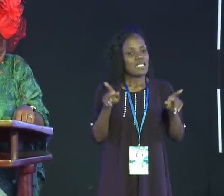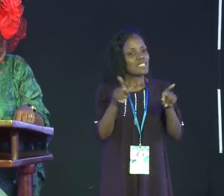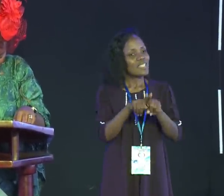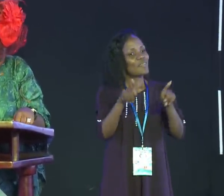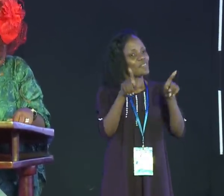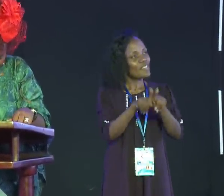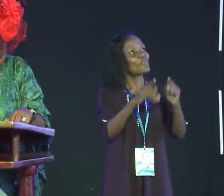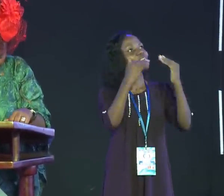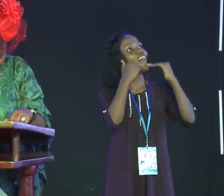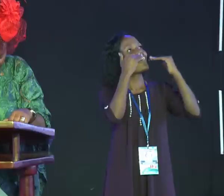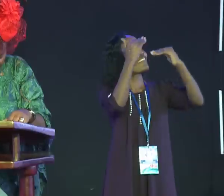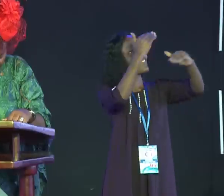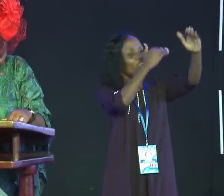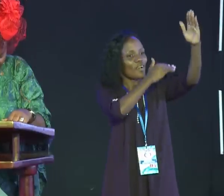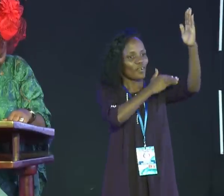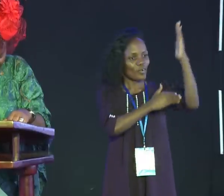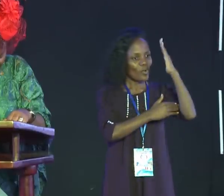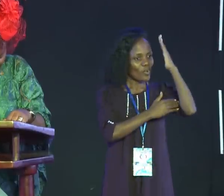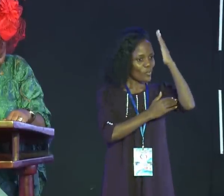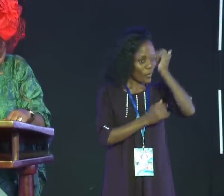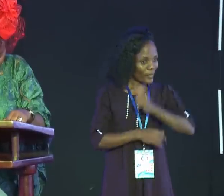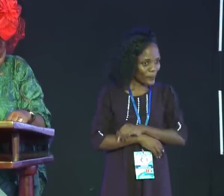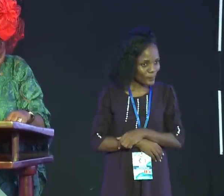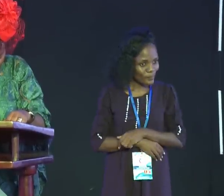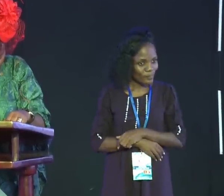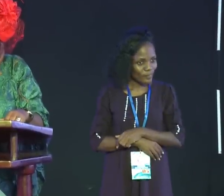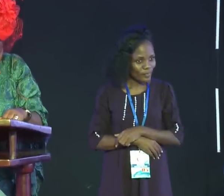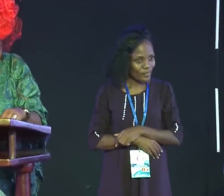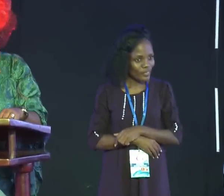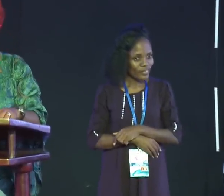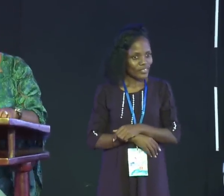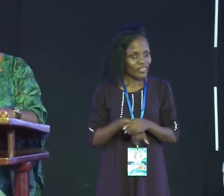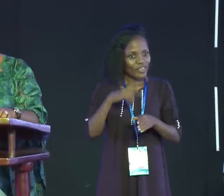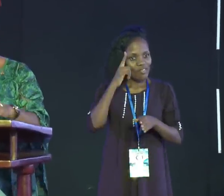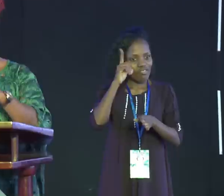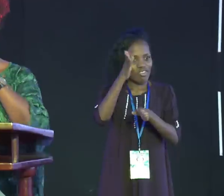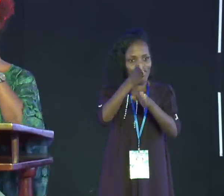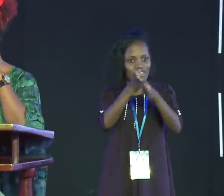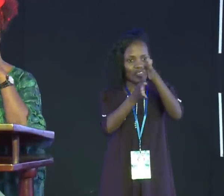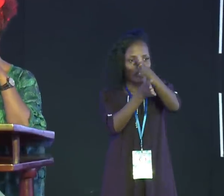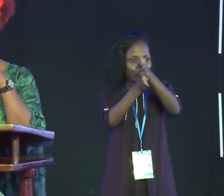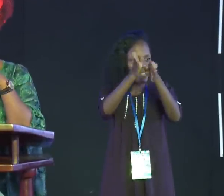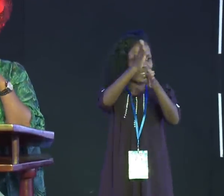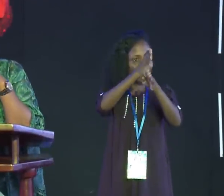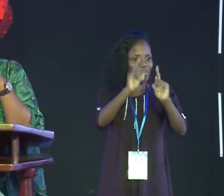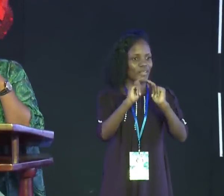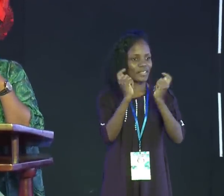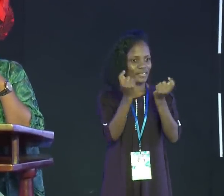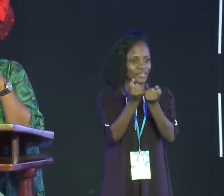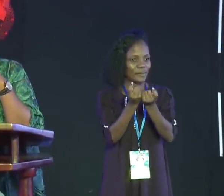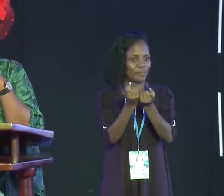I want to thank the Lord for the Tuzimbe